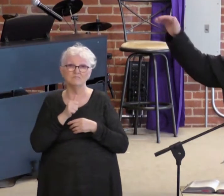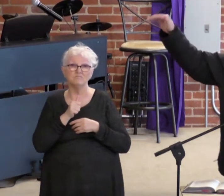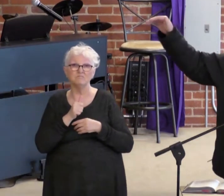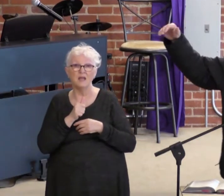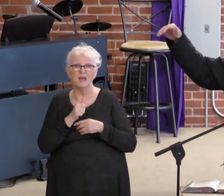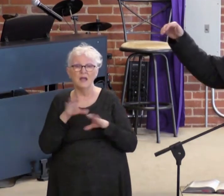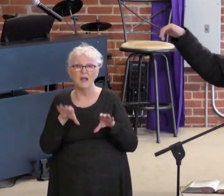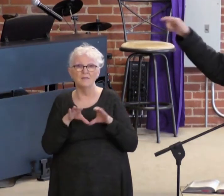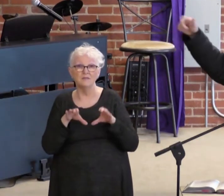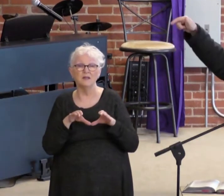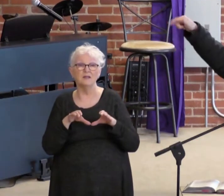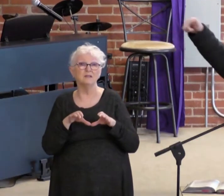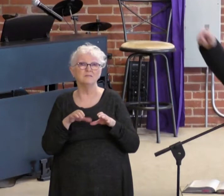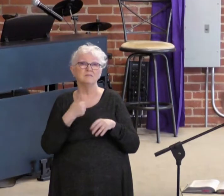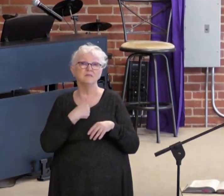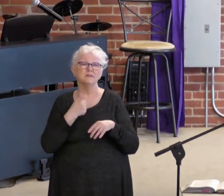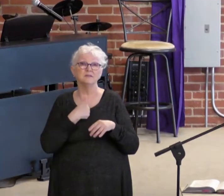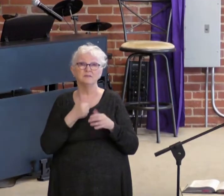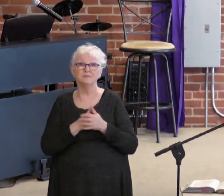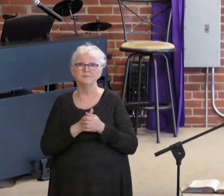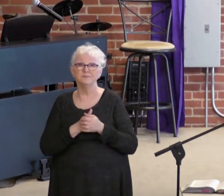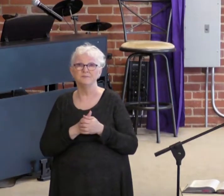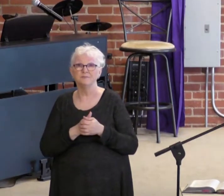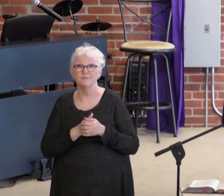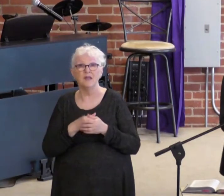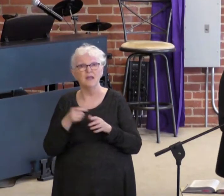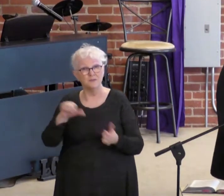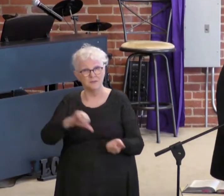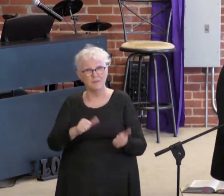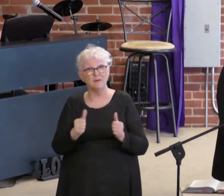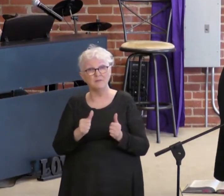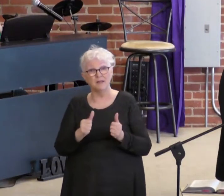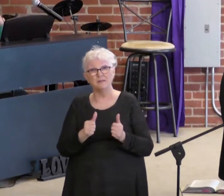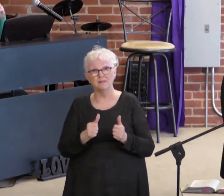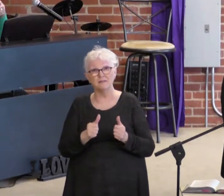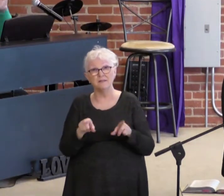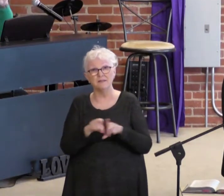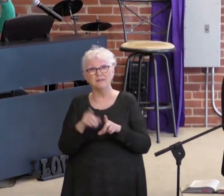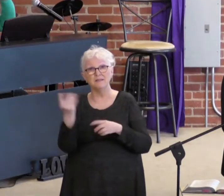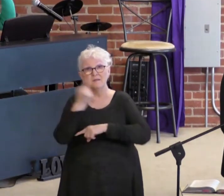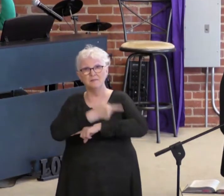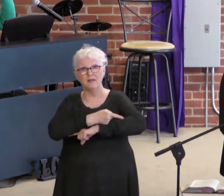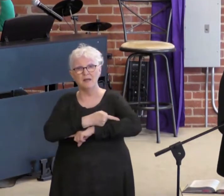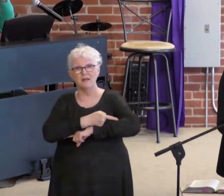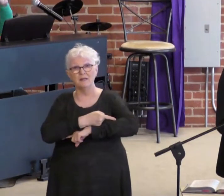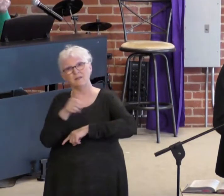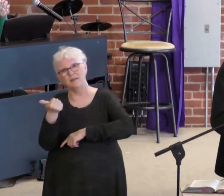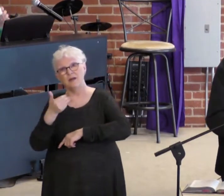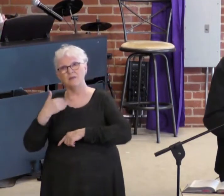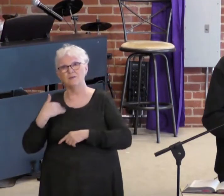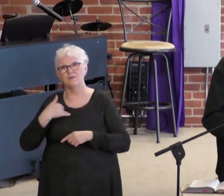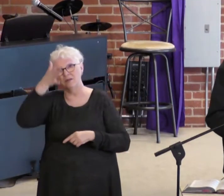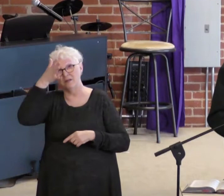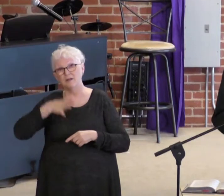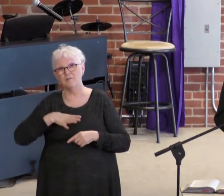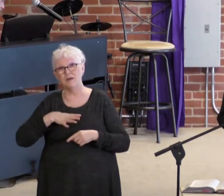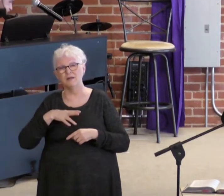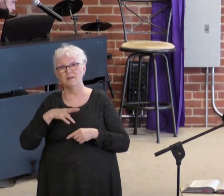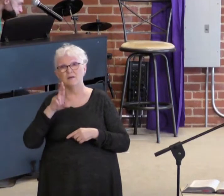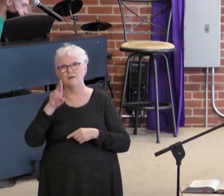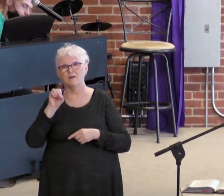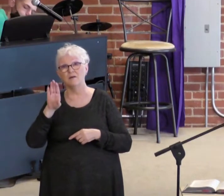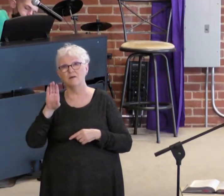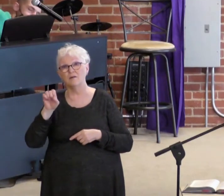He was baptized. He reminded me in that video. He was baptized the same day the young man Robert was, who was the triple